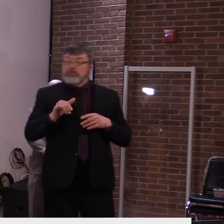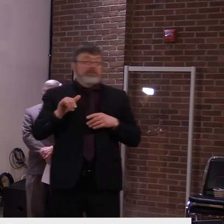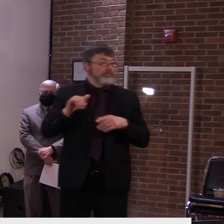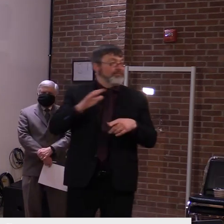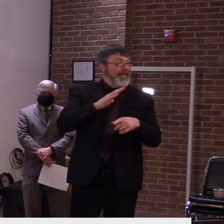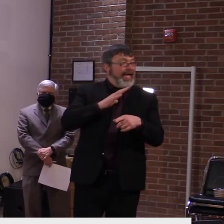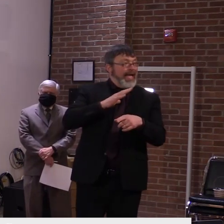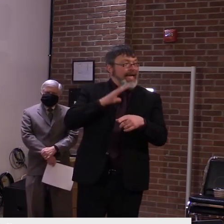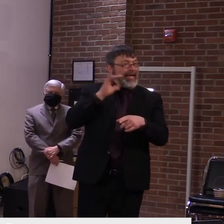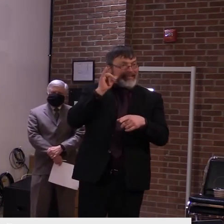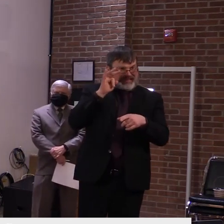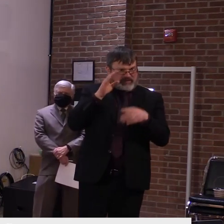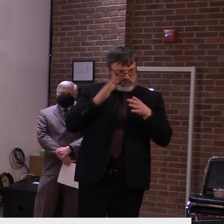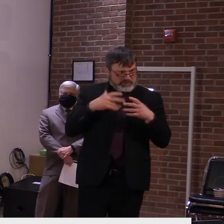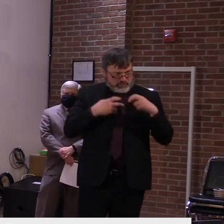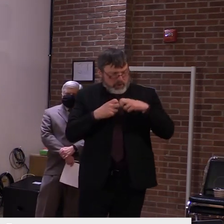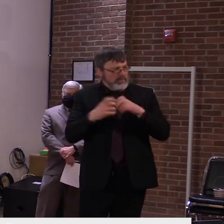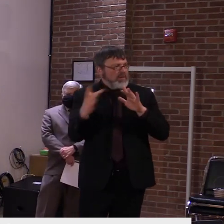situation.